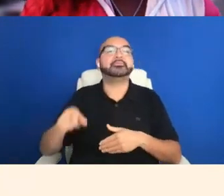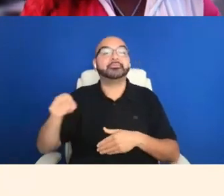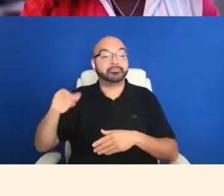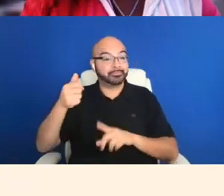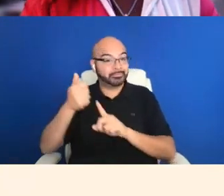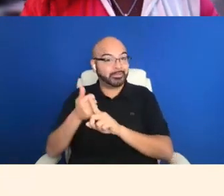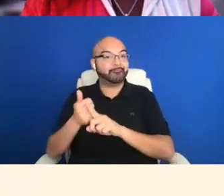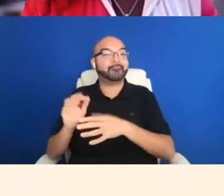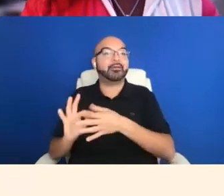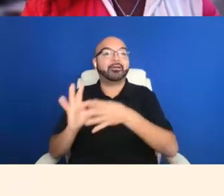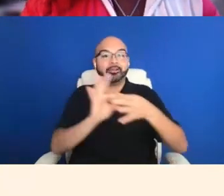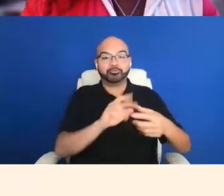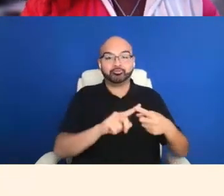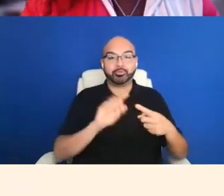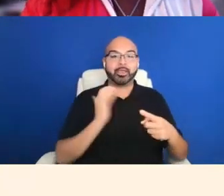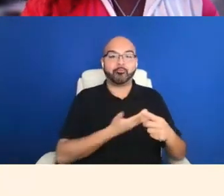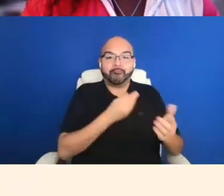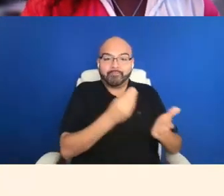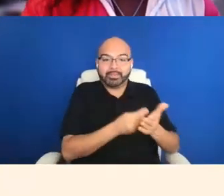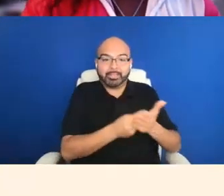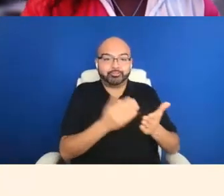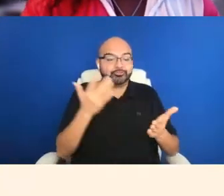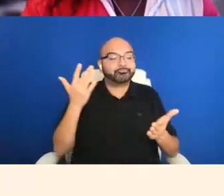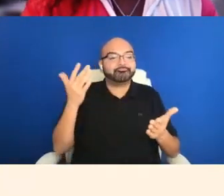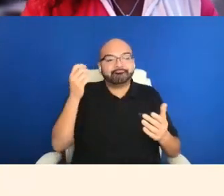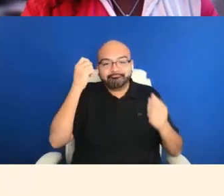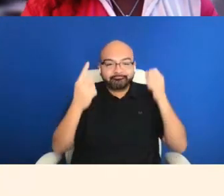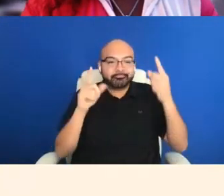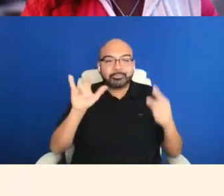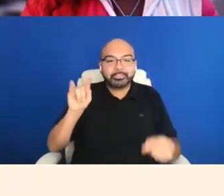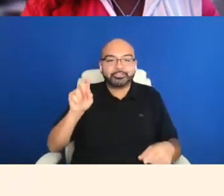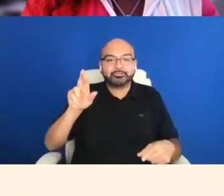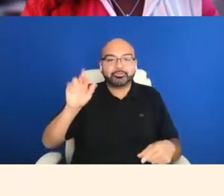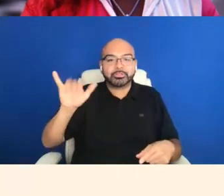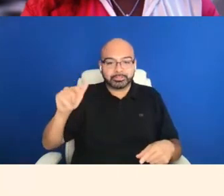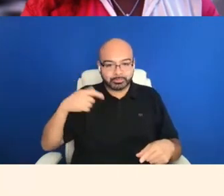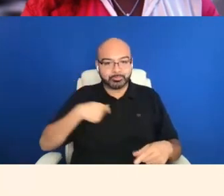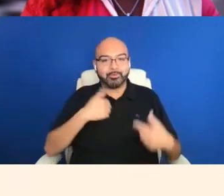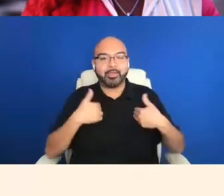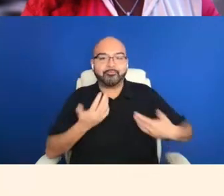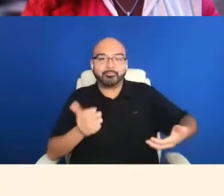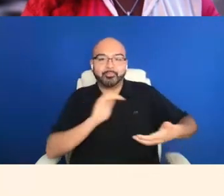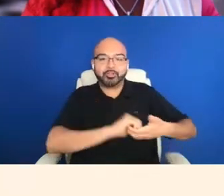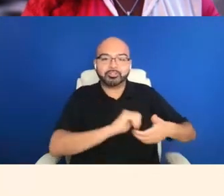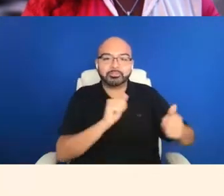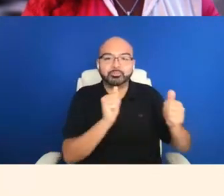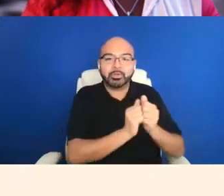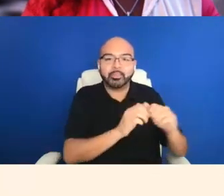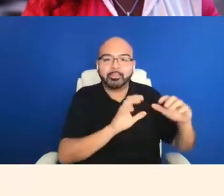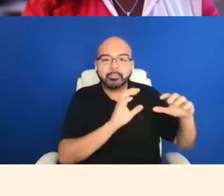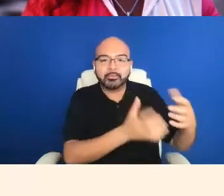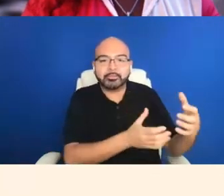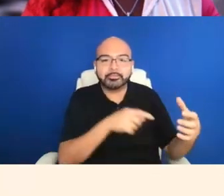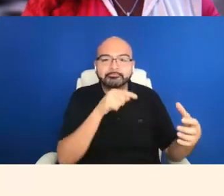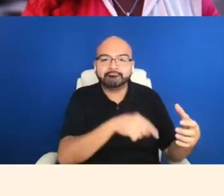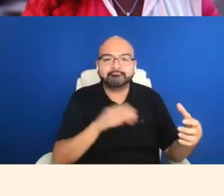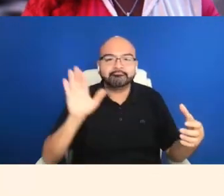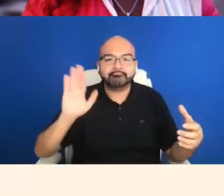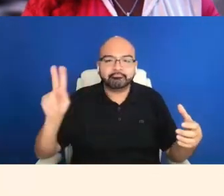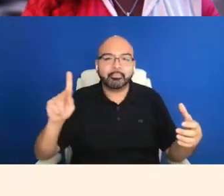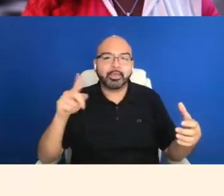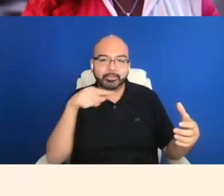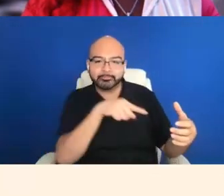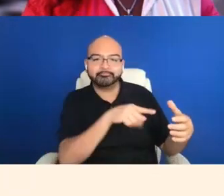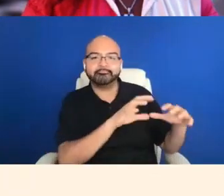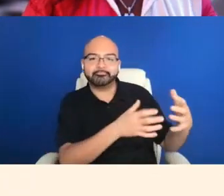literacy, which we have a partnership with M&T Bank for that. Um, we also